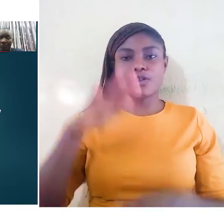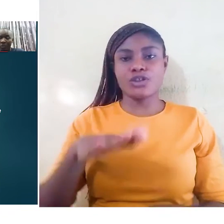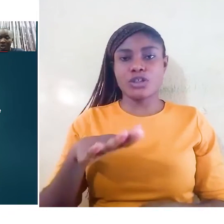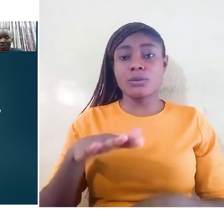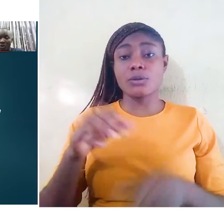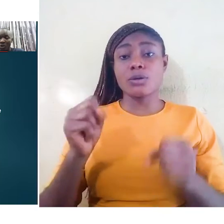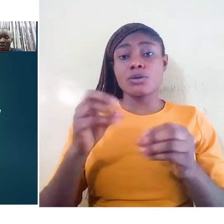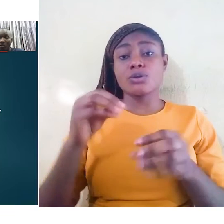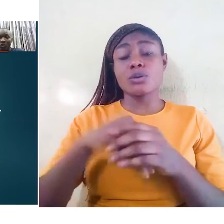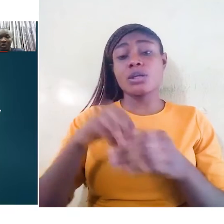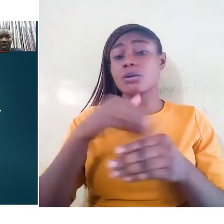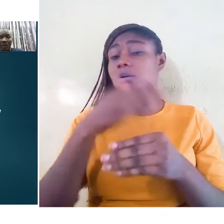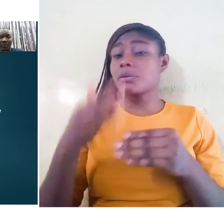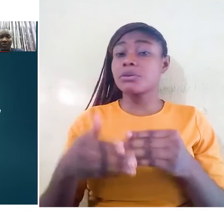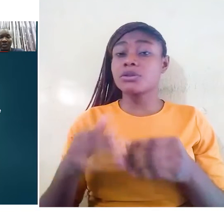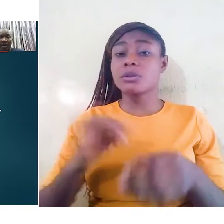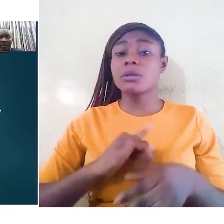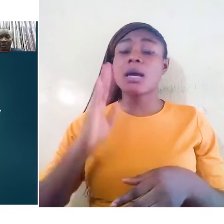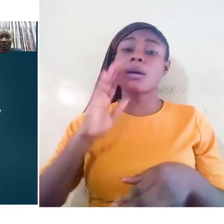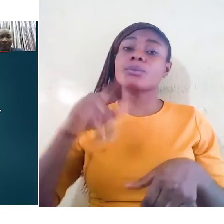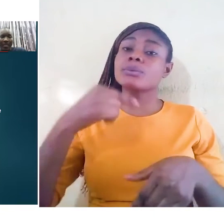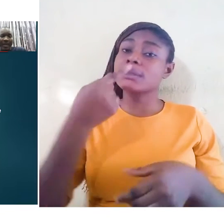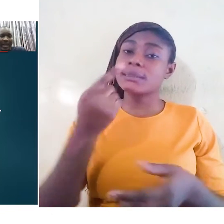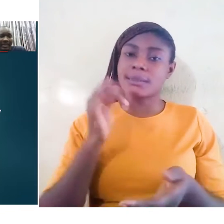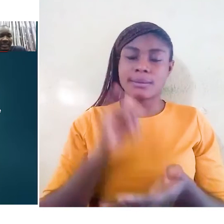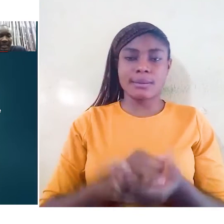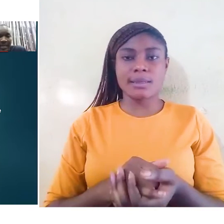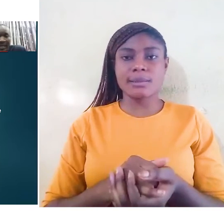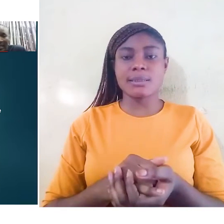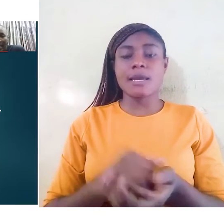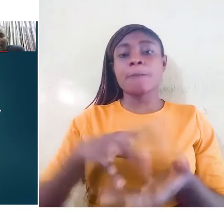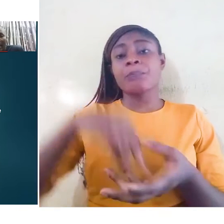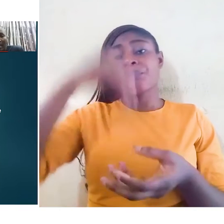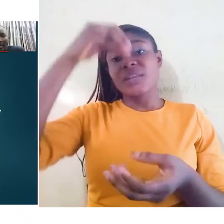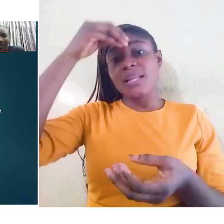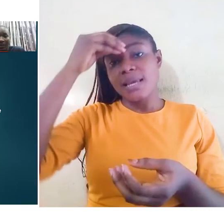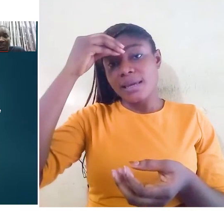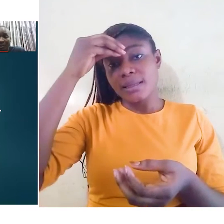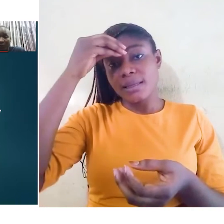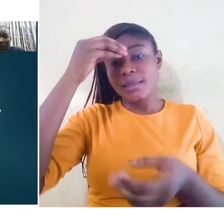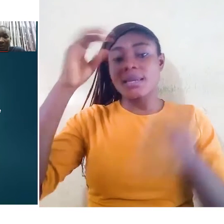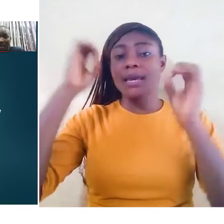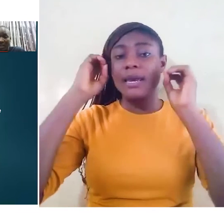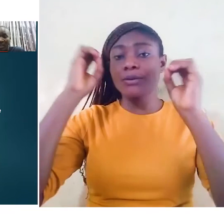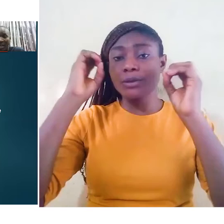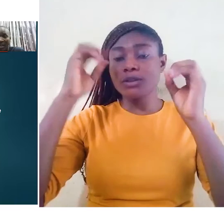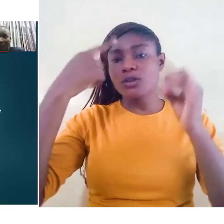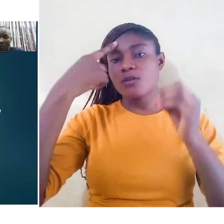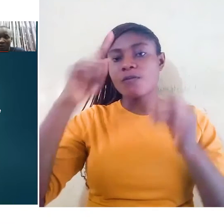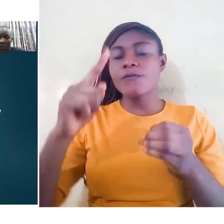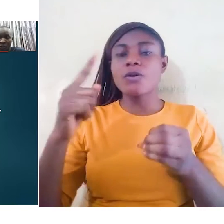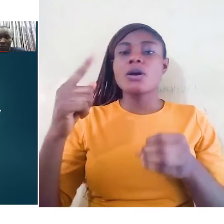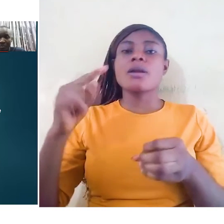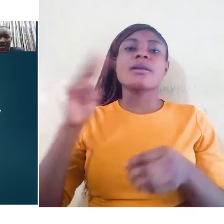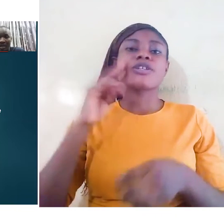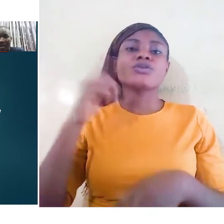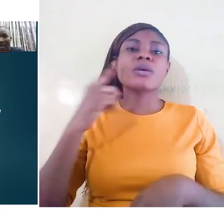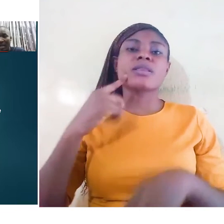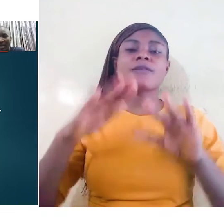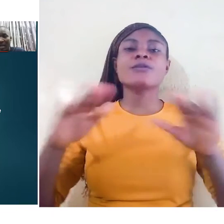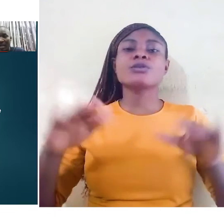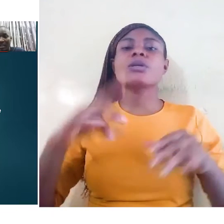child. So in conclusion, I would say that learning and education for the Nigerian deaf children should